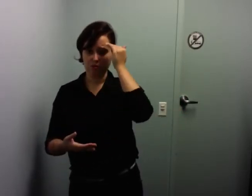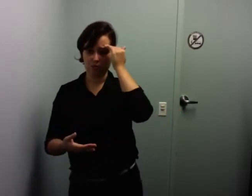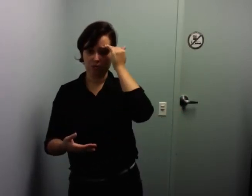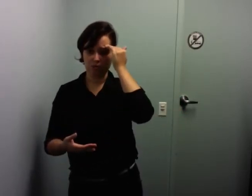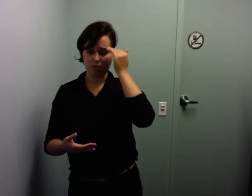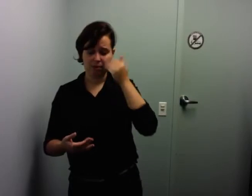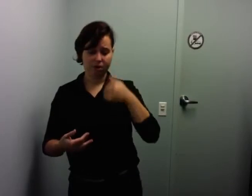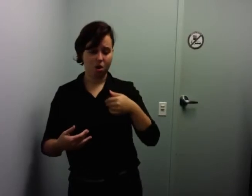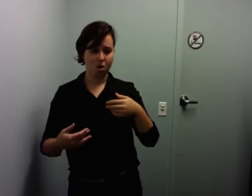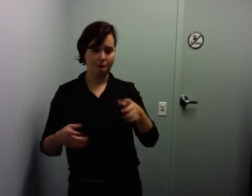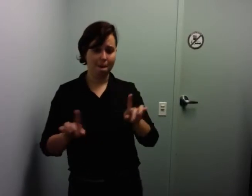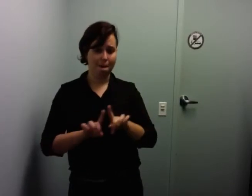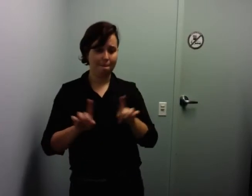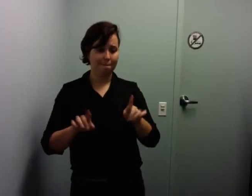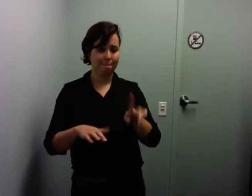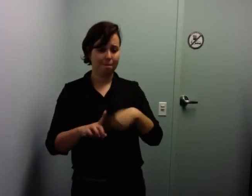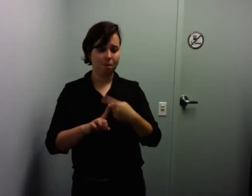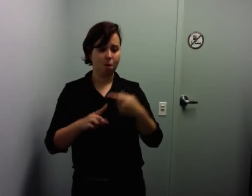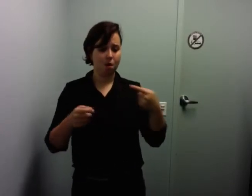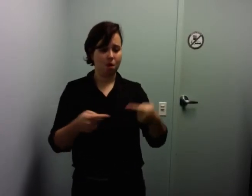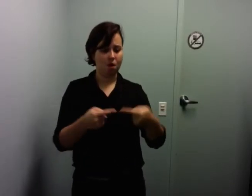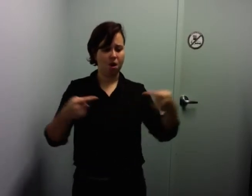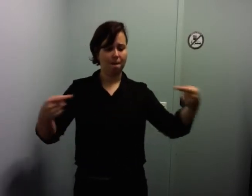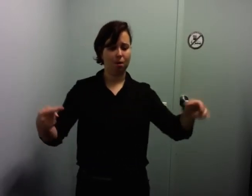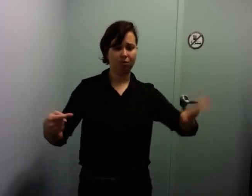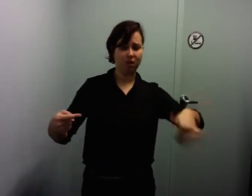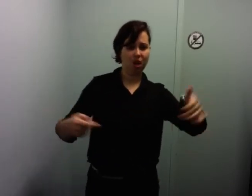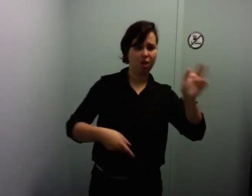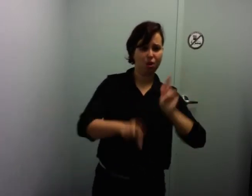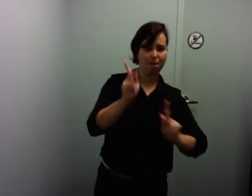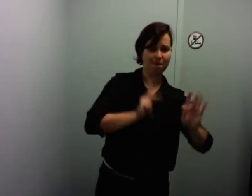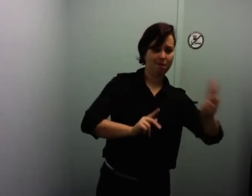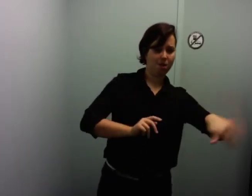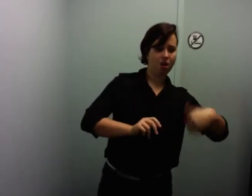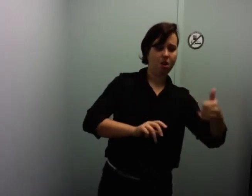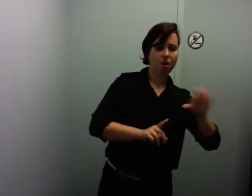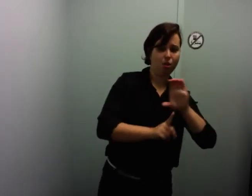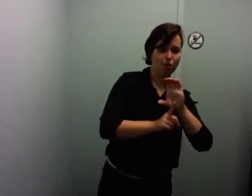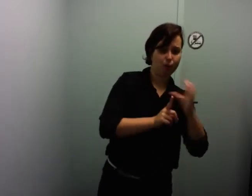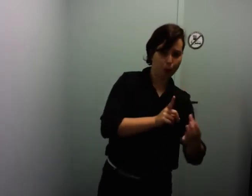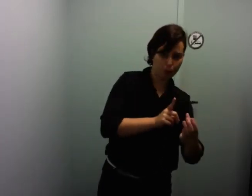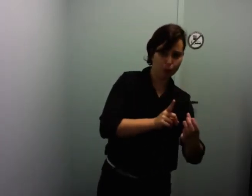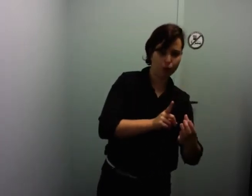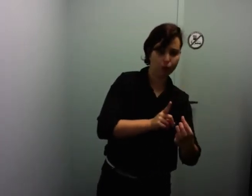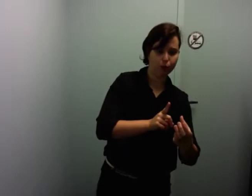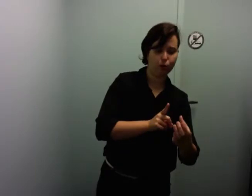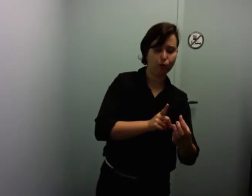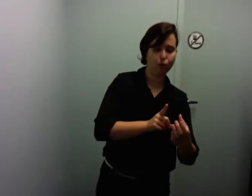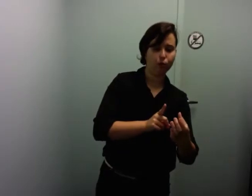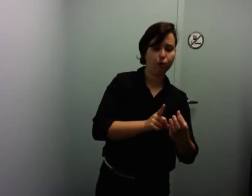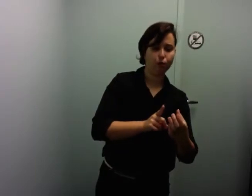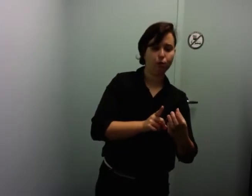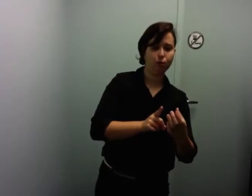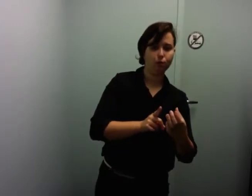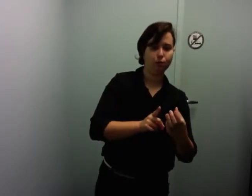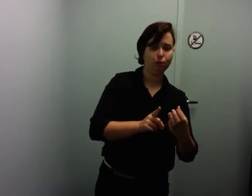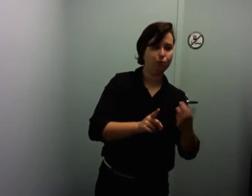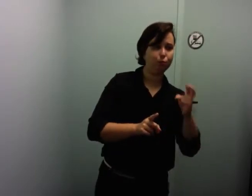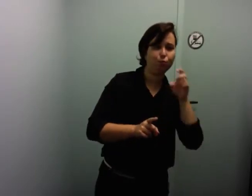and when we find ourselves opposing other peoples, other cultures, other races and religions.